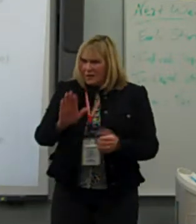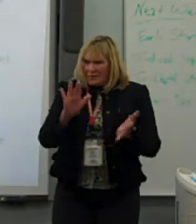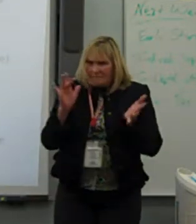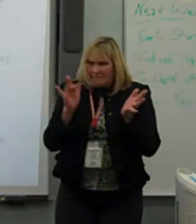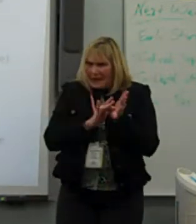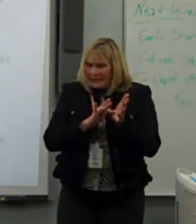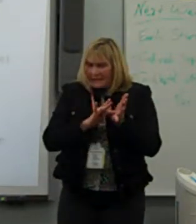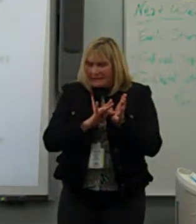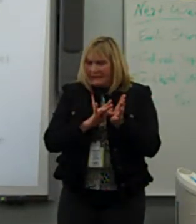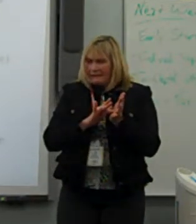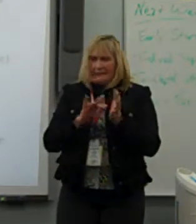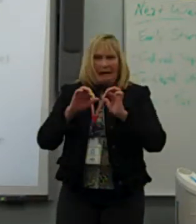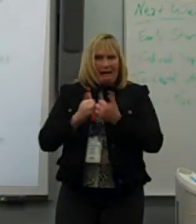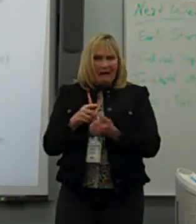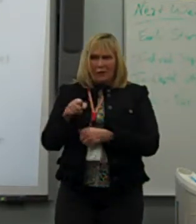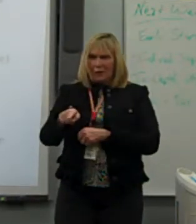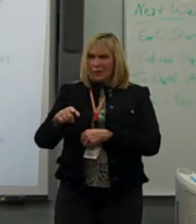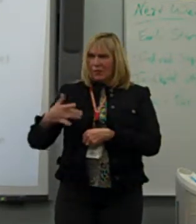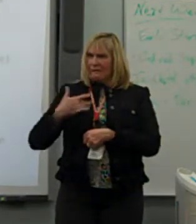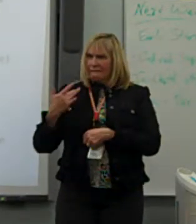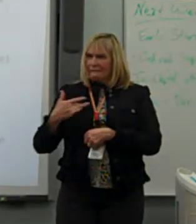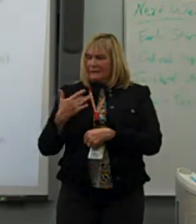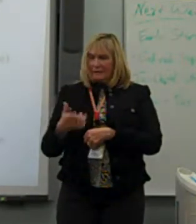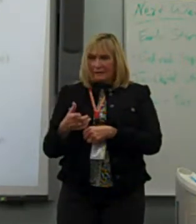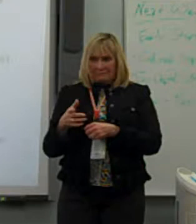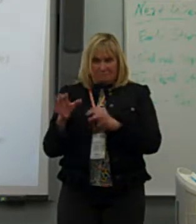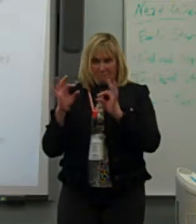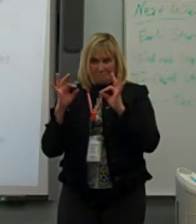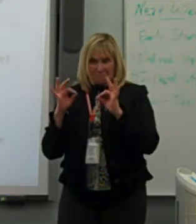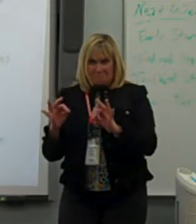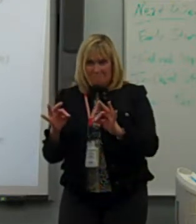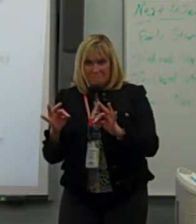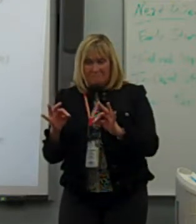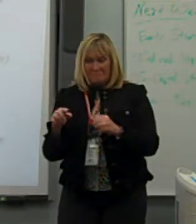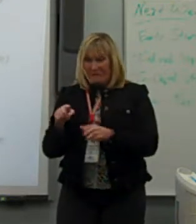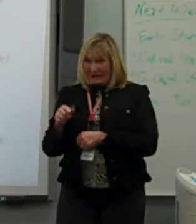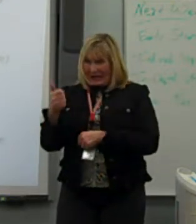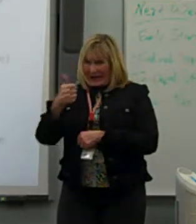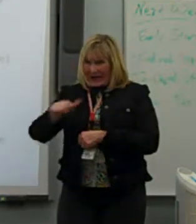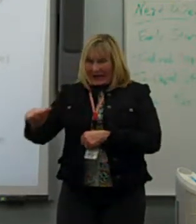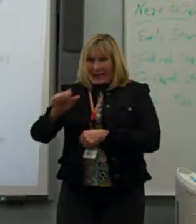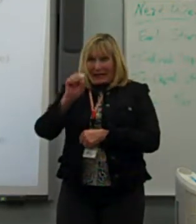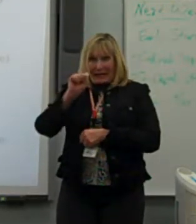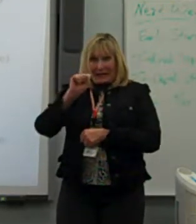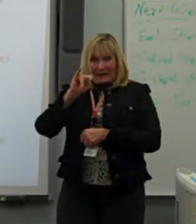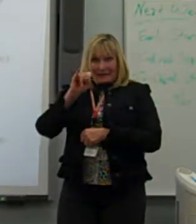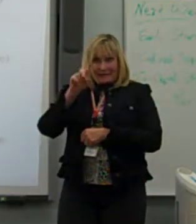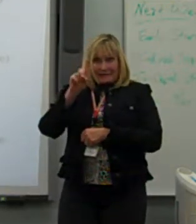And I came in to interpret, and they were asking her about how she felt on her medication.